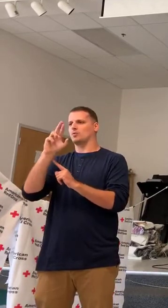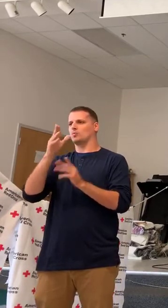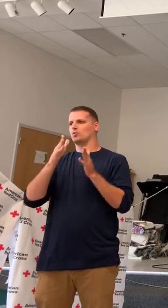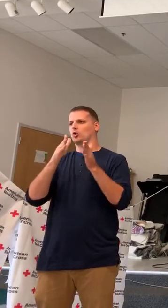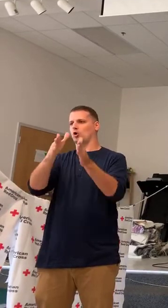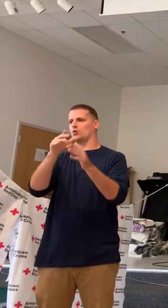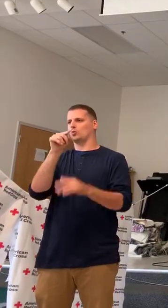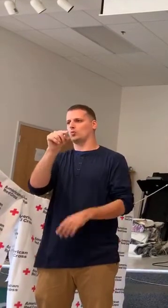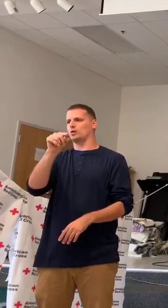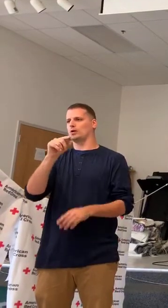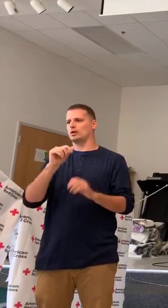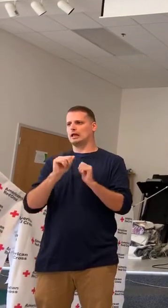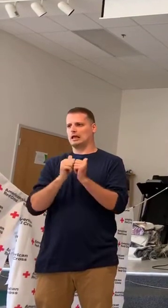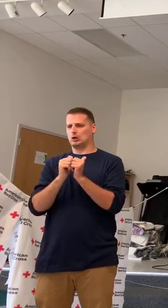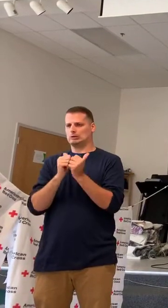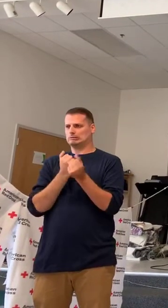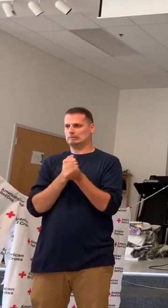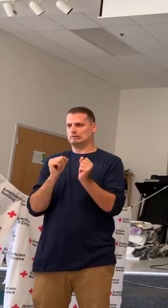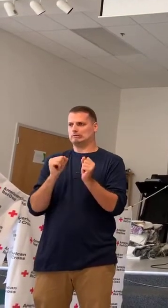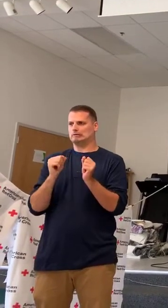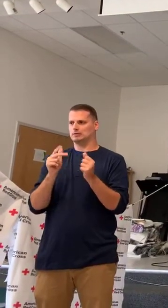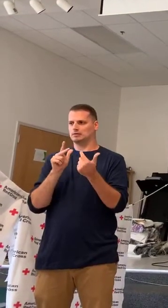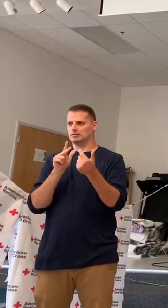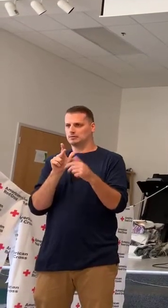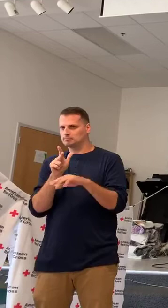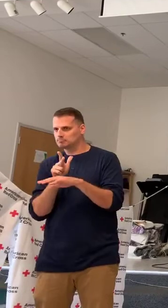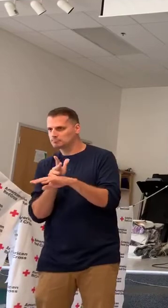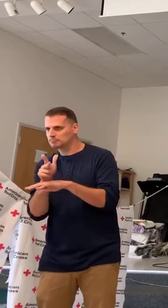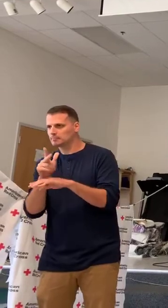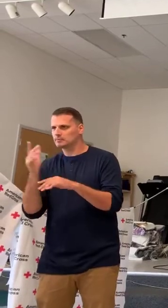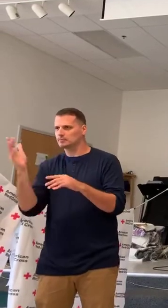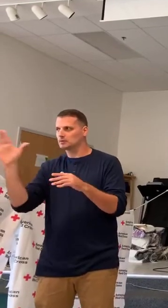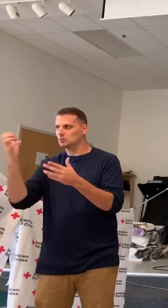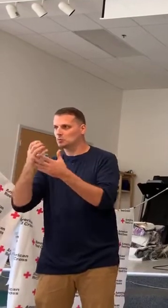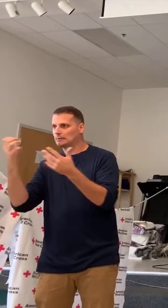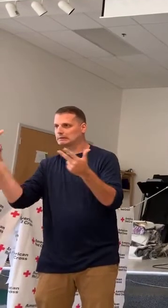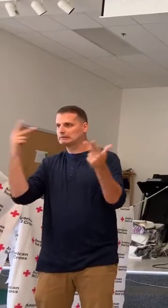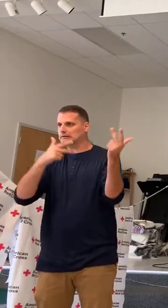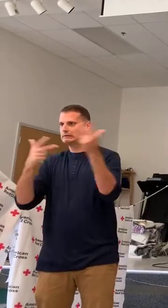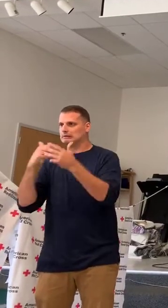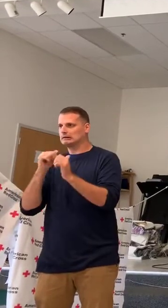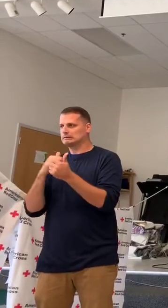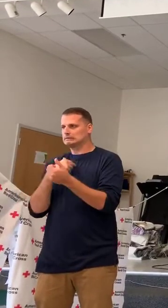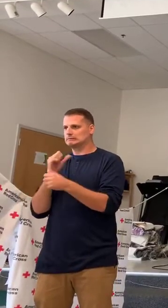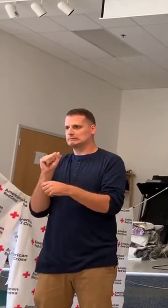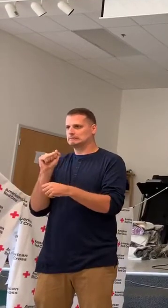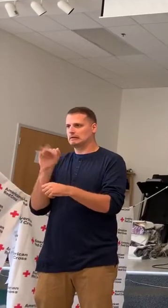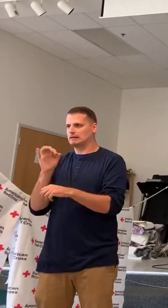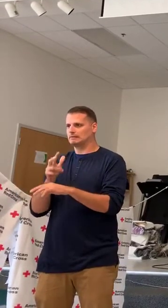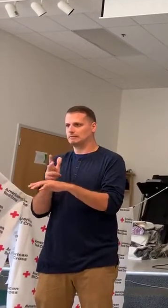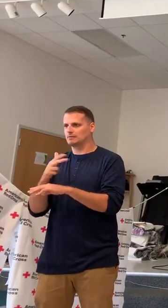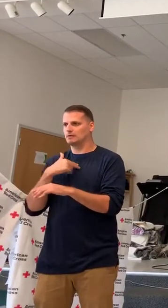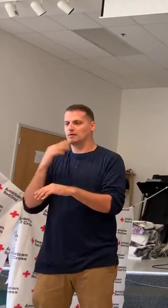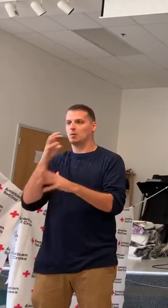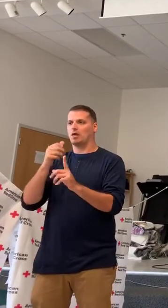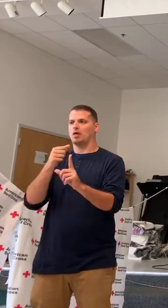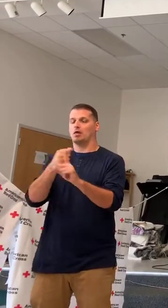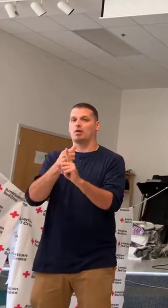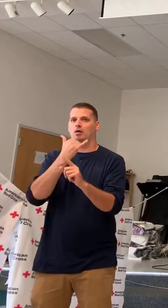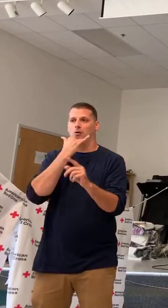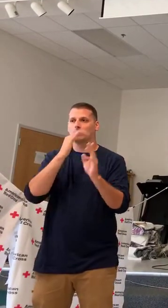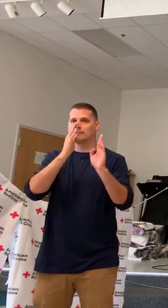safely pass your equipment on a two-way road without? How I know I'm not going to run into you and cause you more